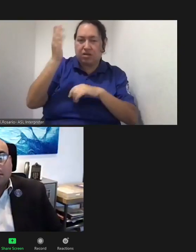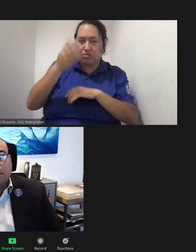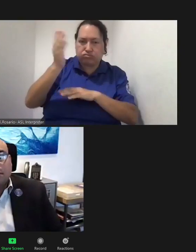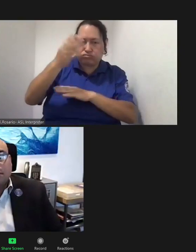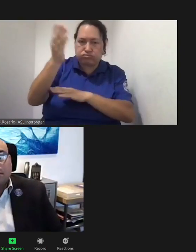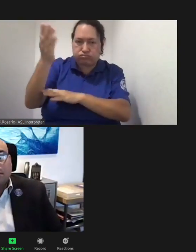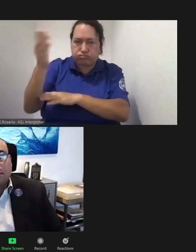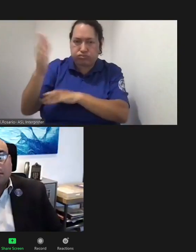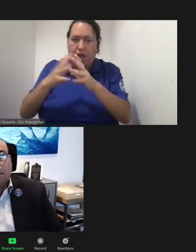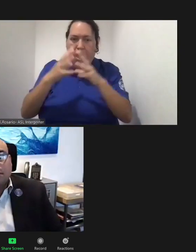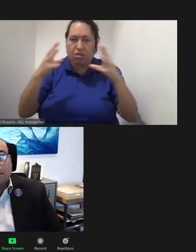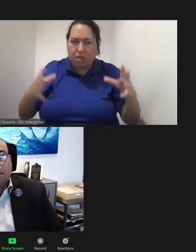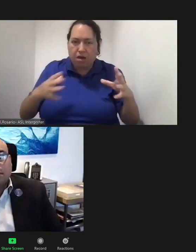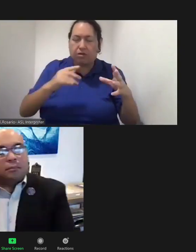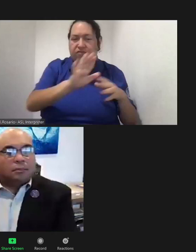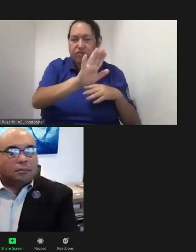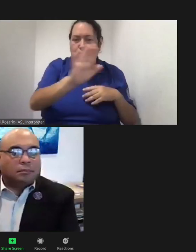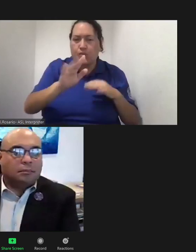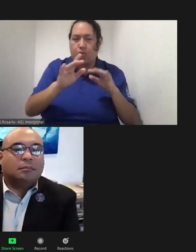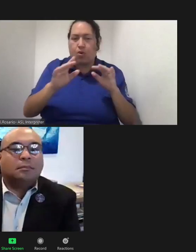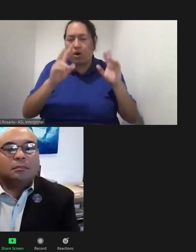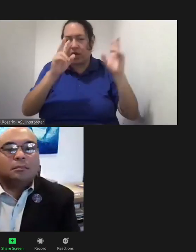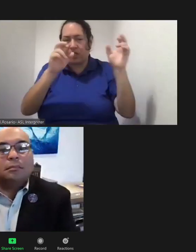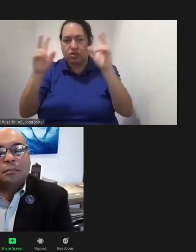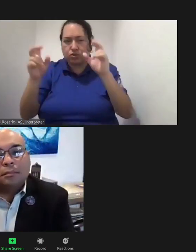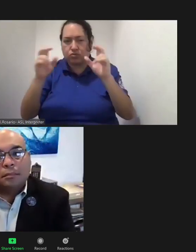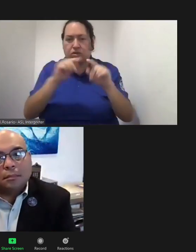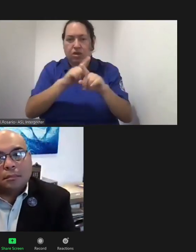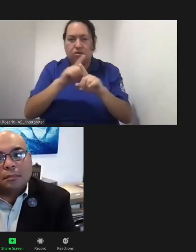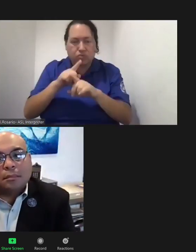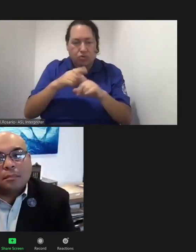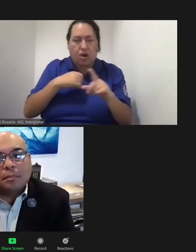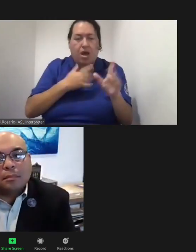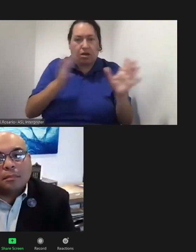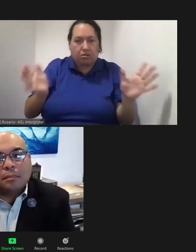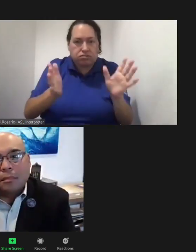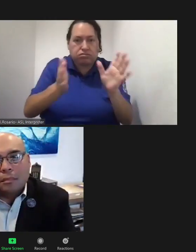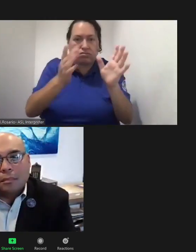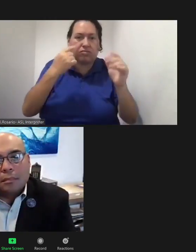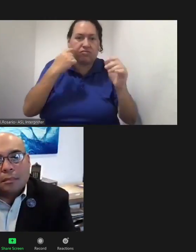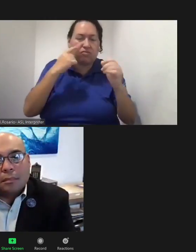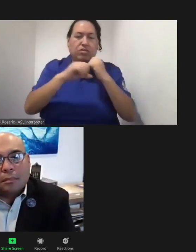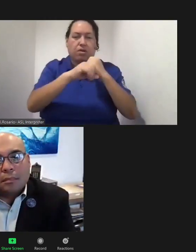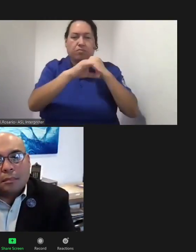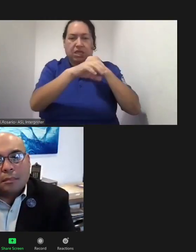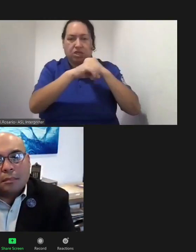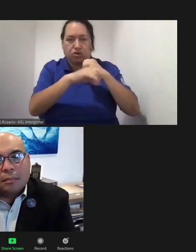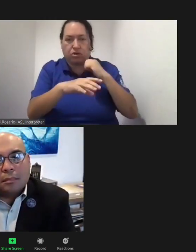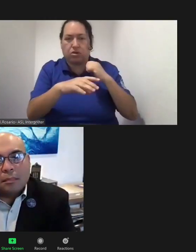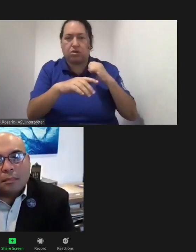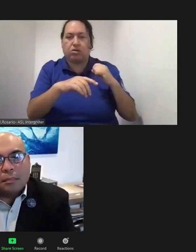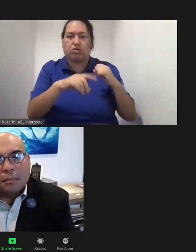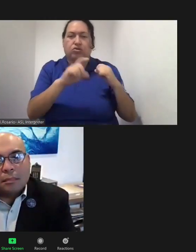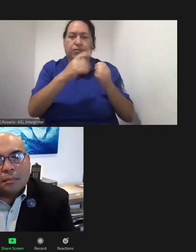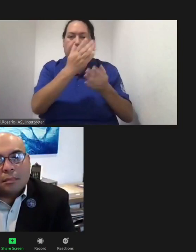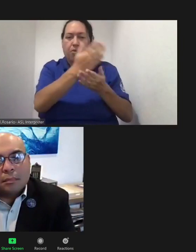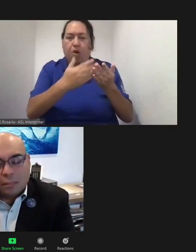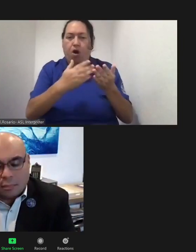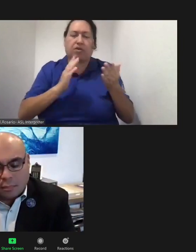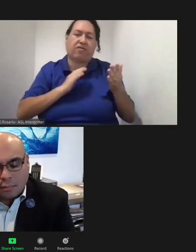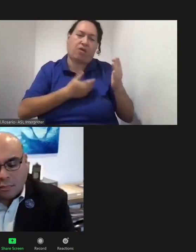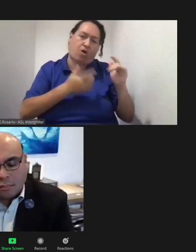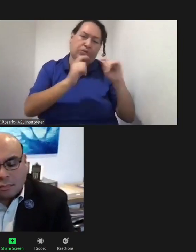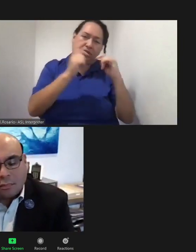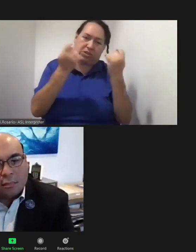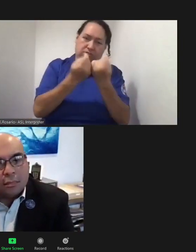we've addressed your questions, and I encourage the media to be part of our team